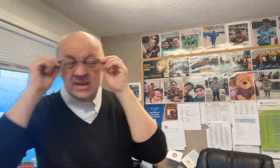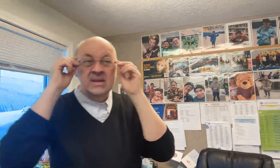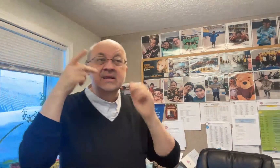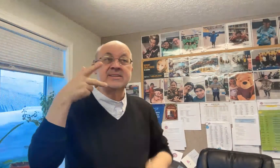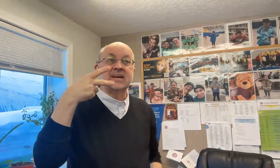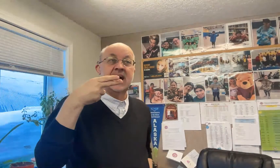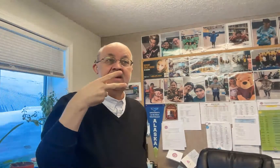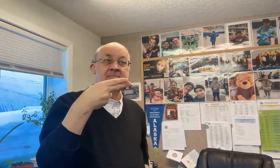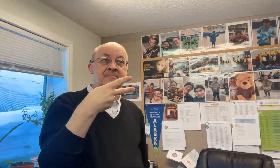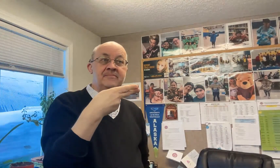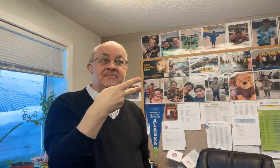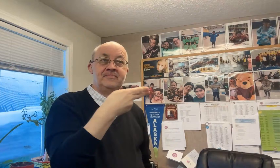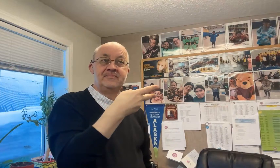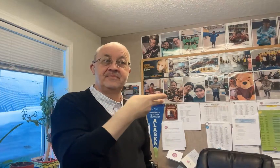To cut,